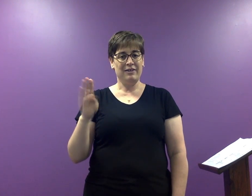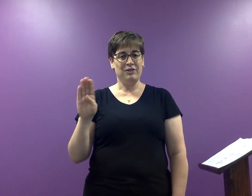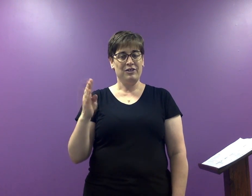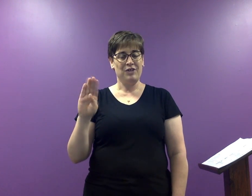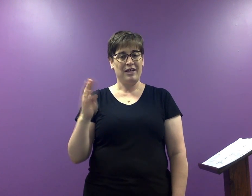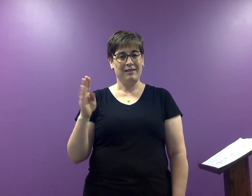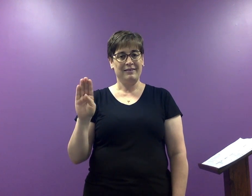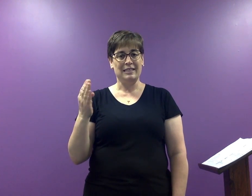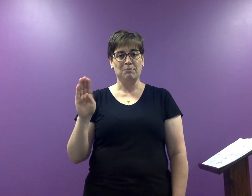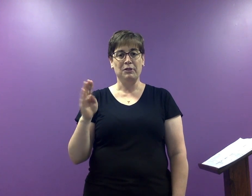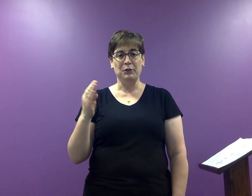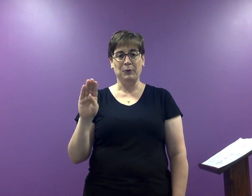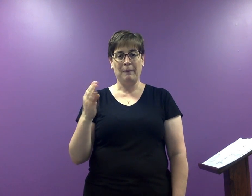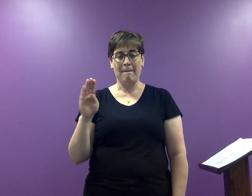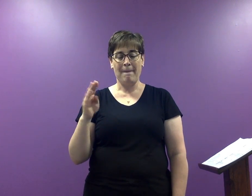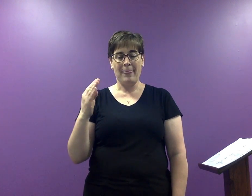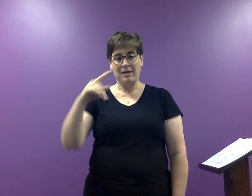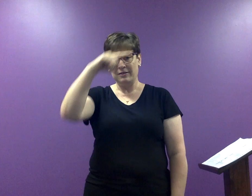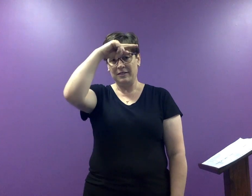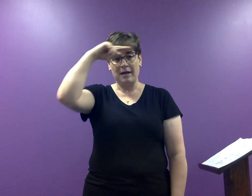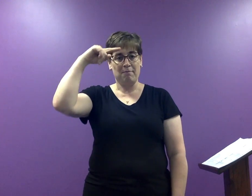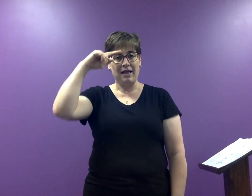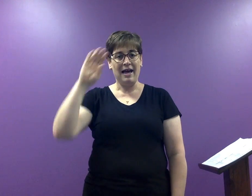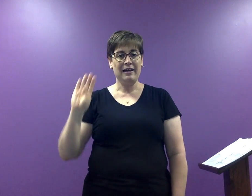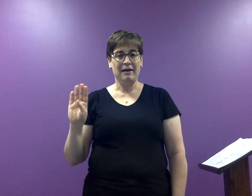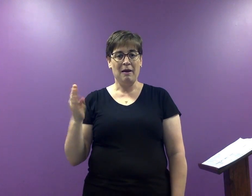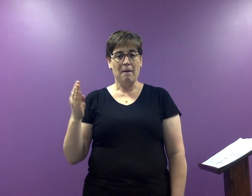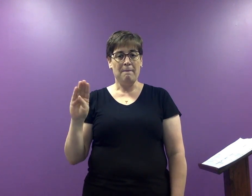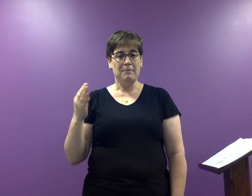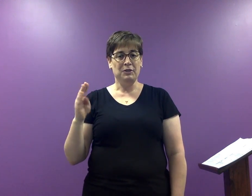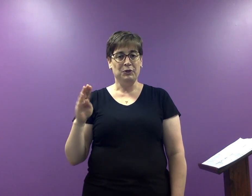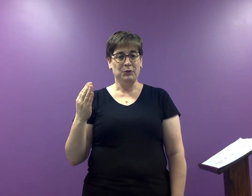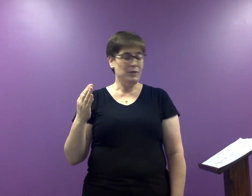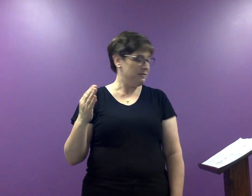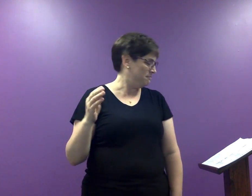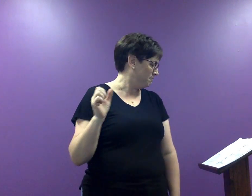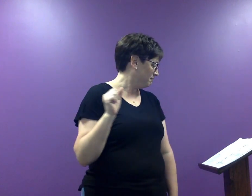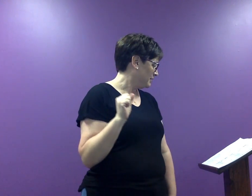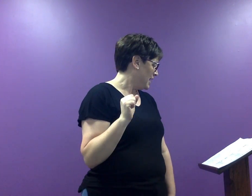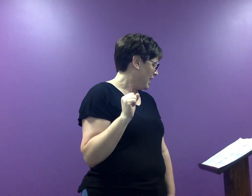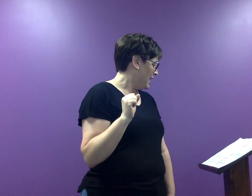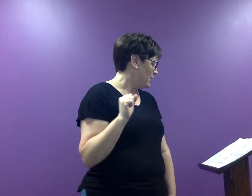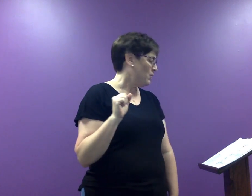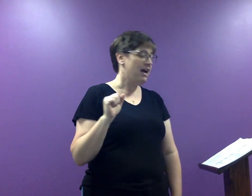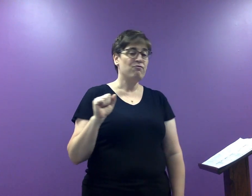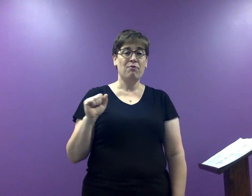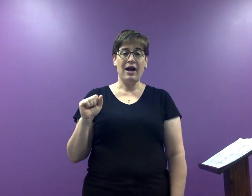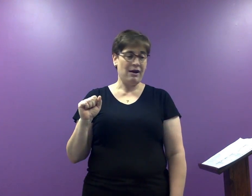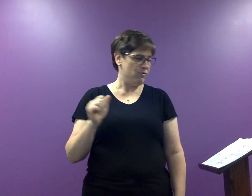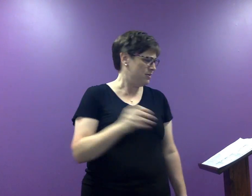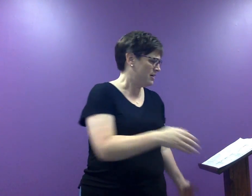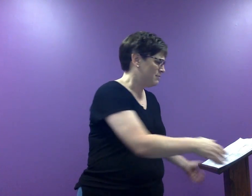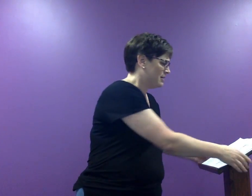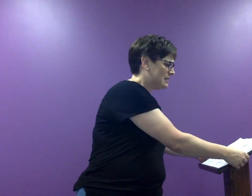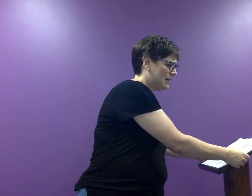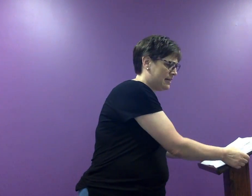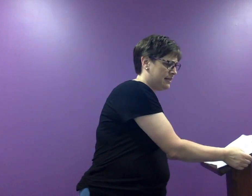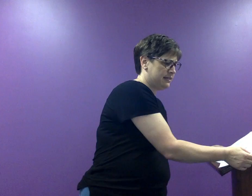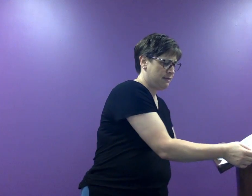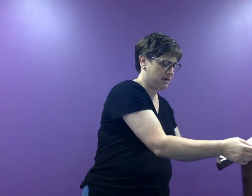you're going to shake it. That's blue. So you got black, blue, and then we have brown. I'm going to slide this up here